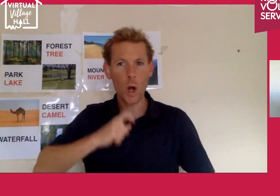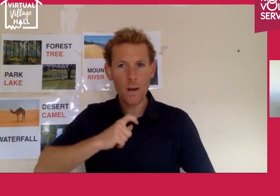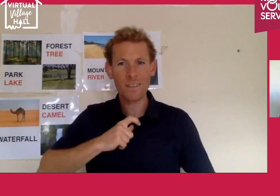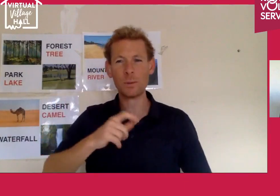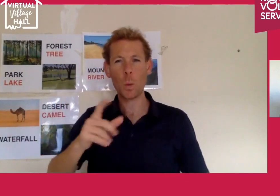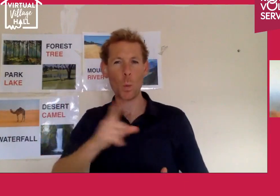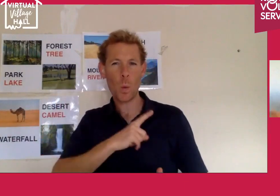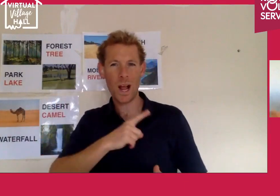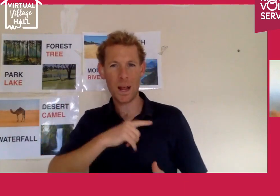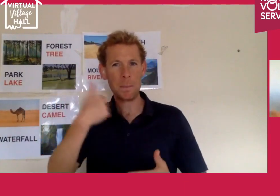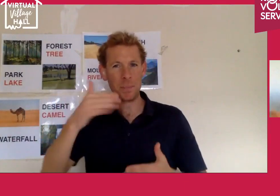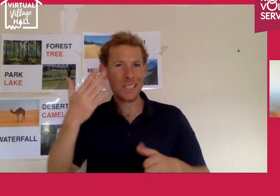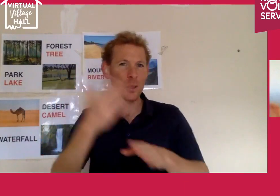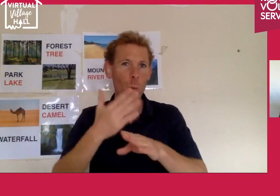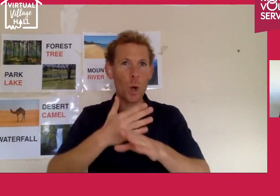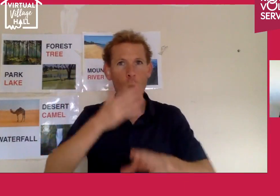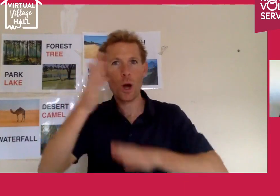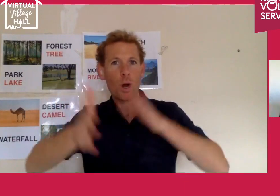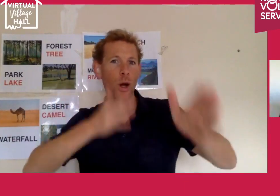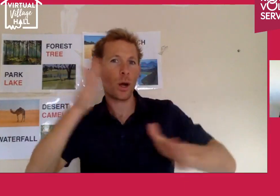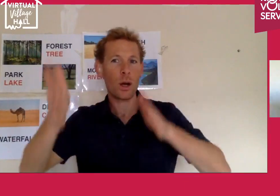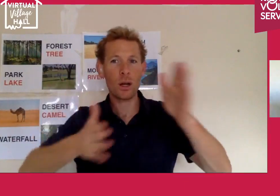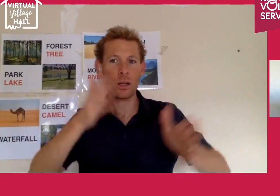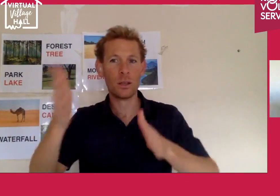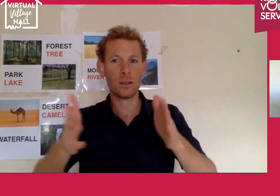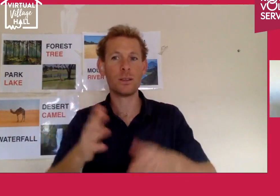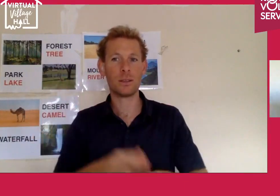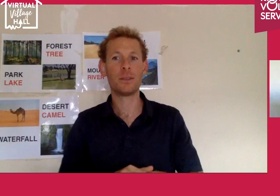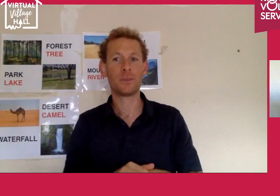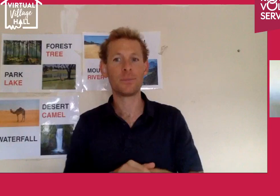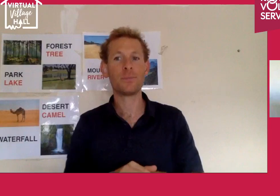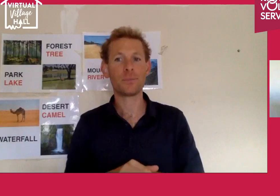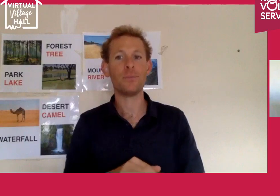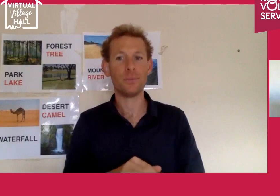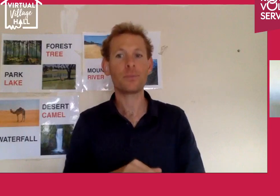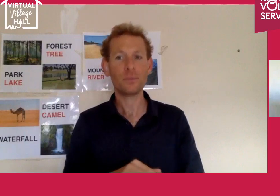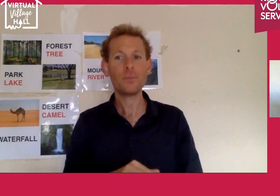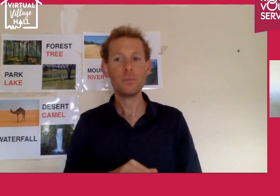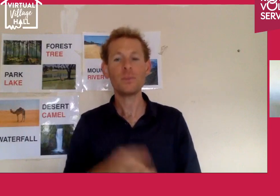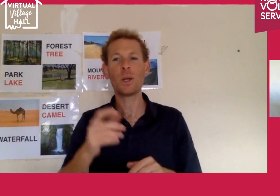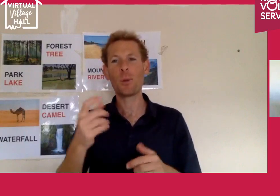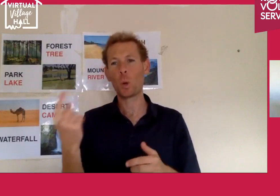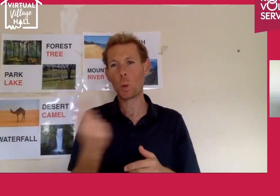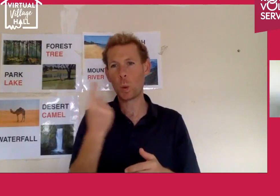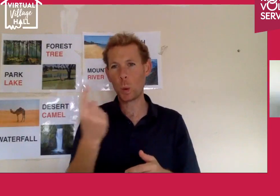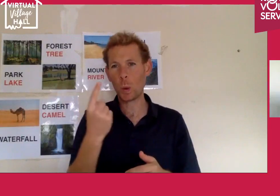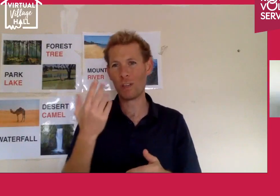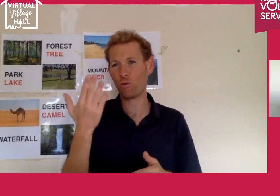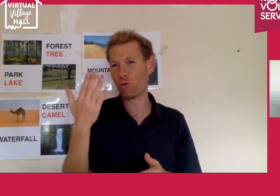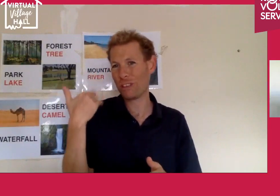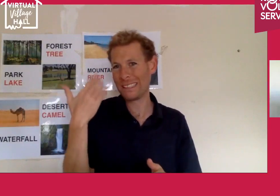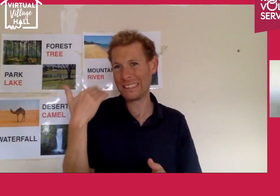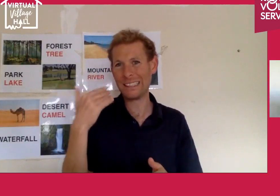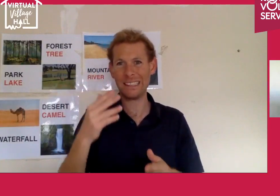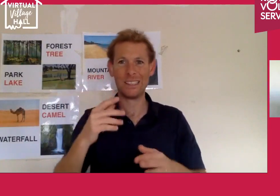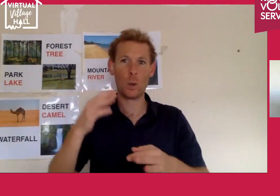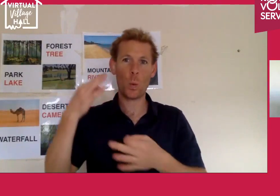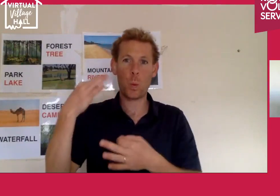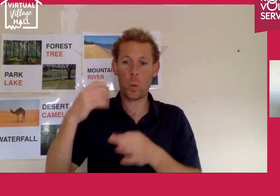like court and police and medical, and and they are very confident in taking work in lots of different domains. Because